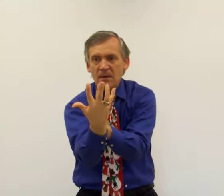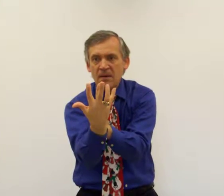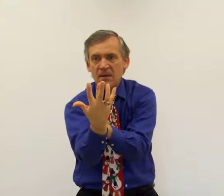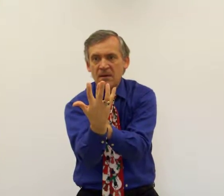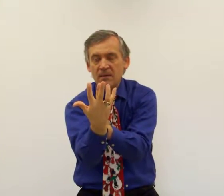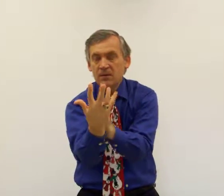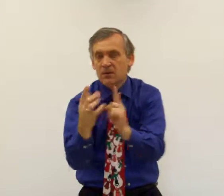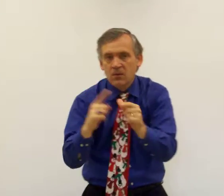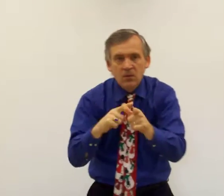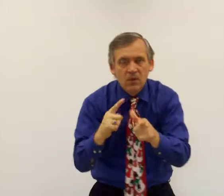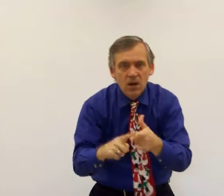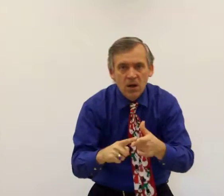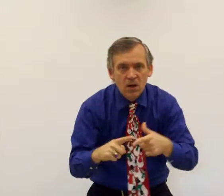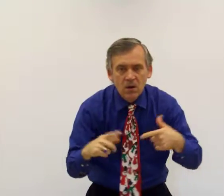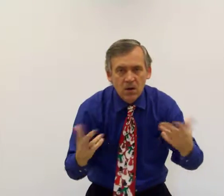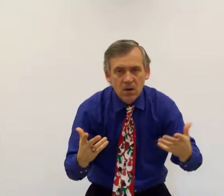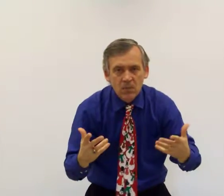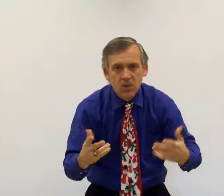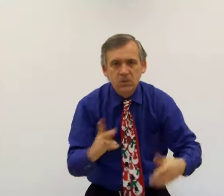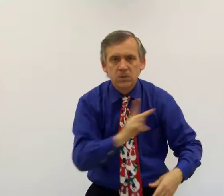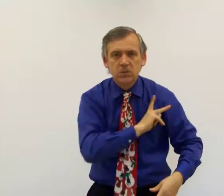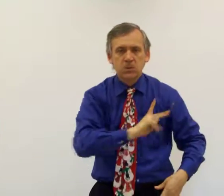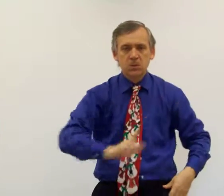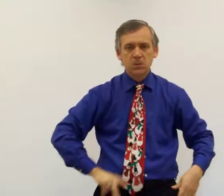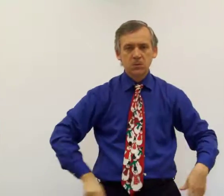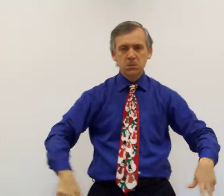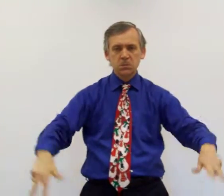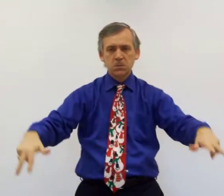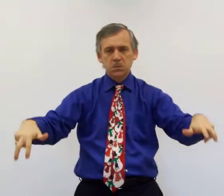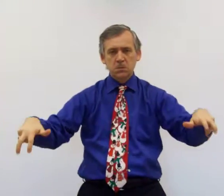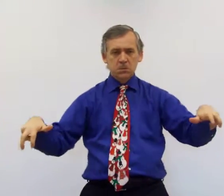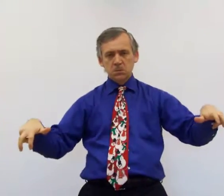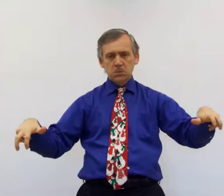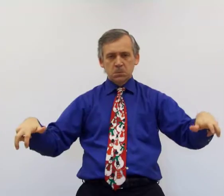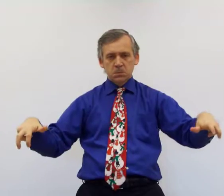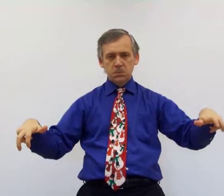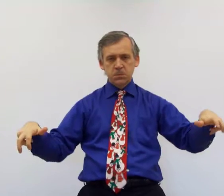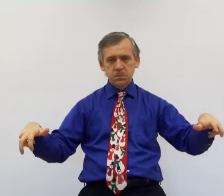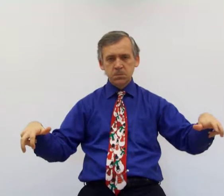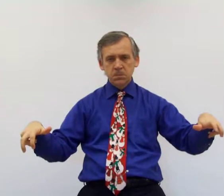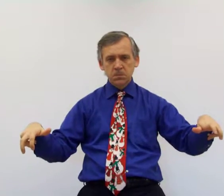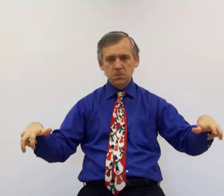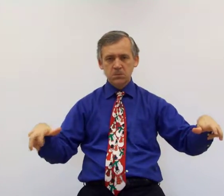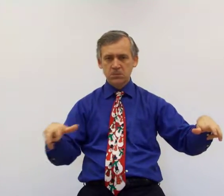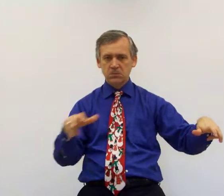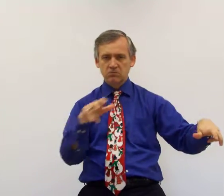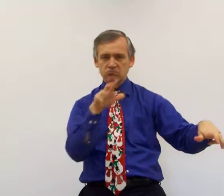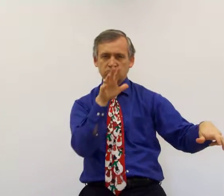Then the king spoke, and his deep voice echoed through the silent land.